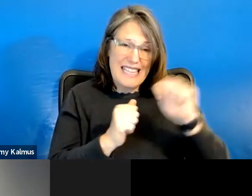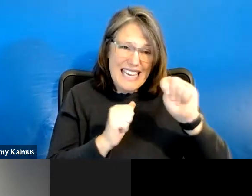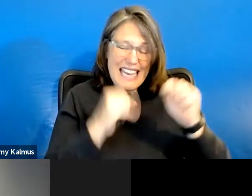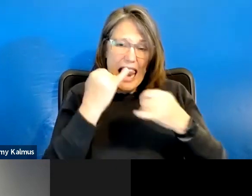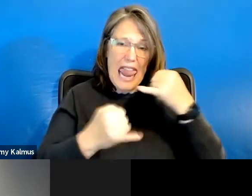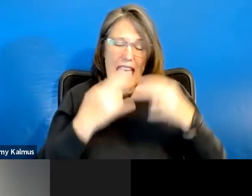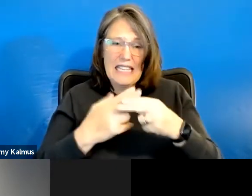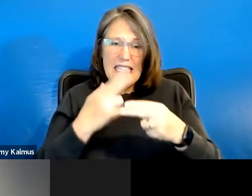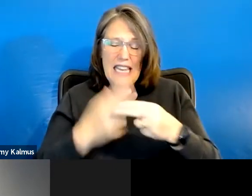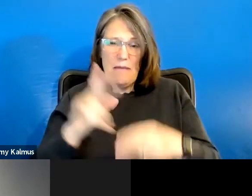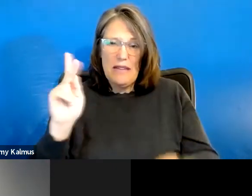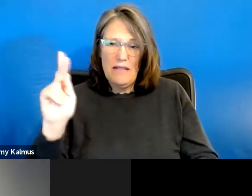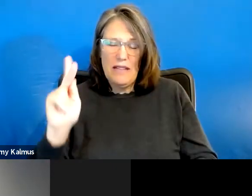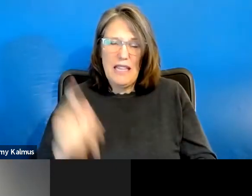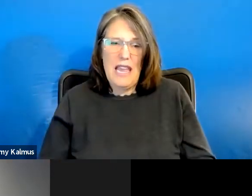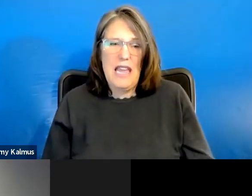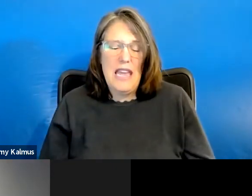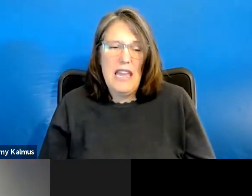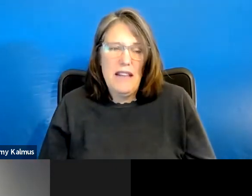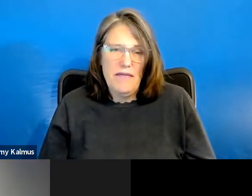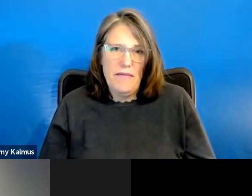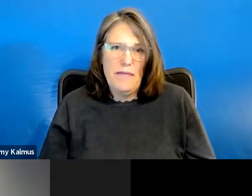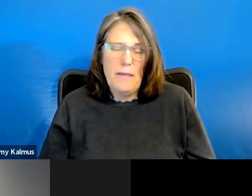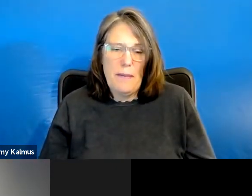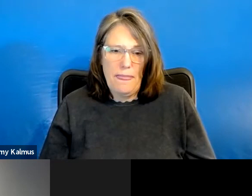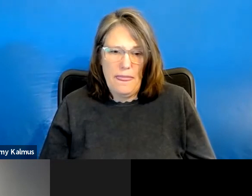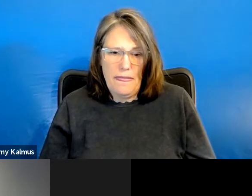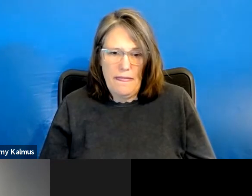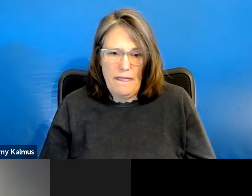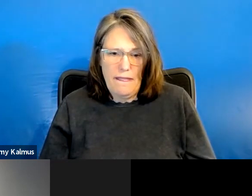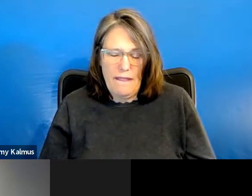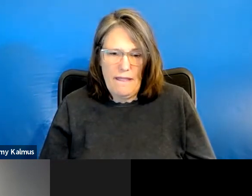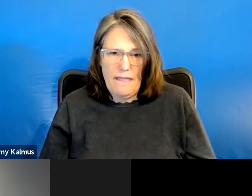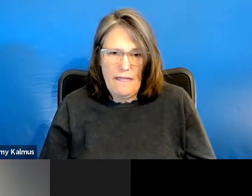T, last name starts with K. Go.